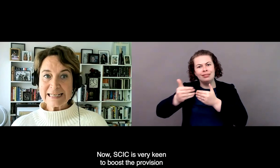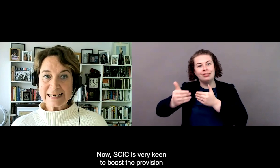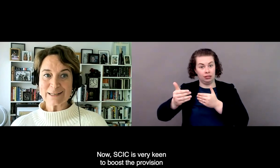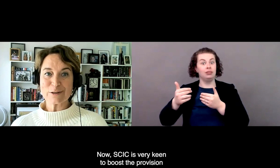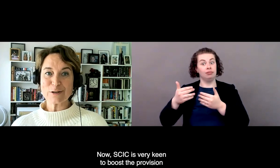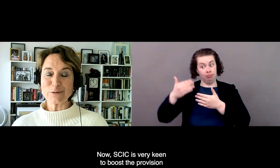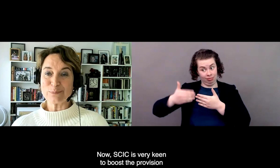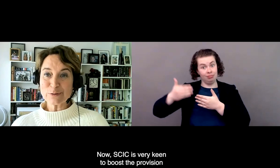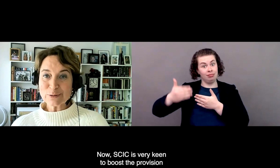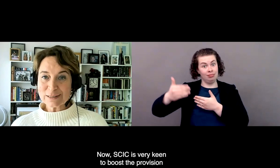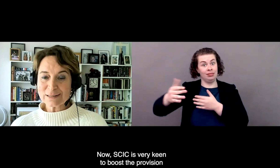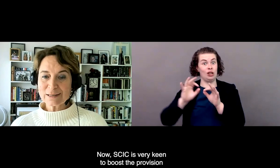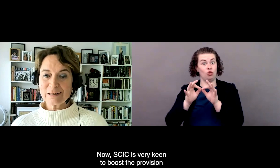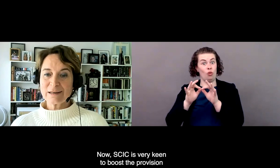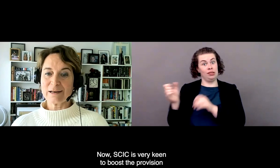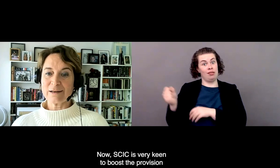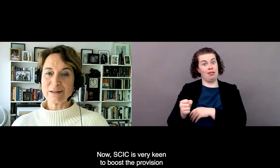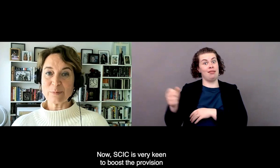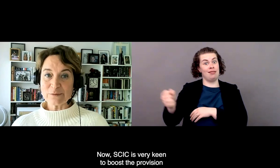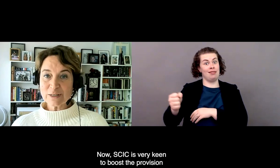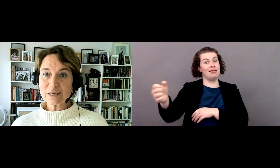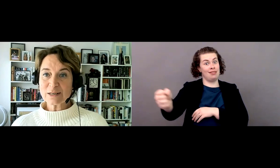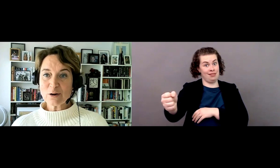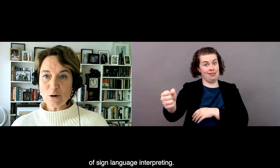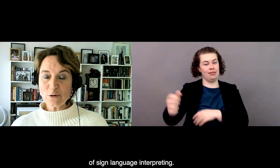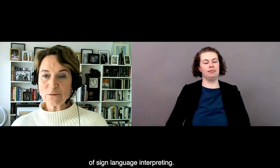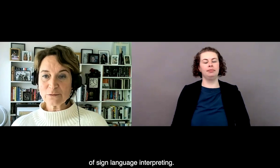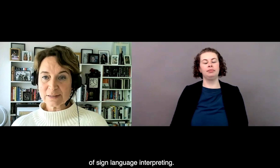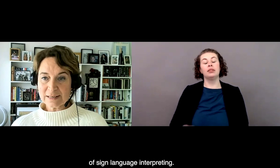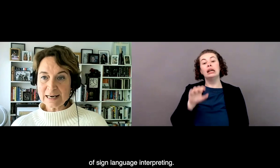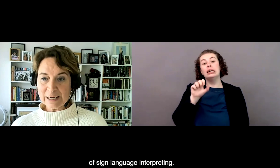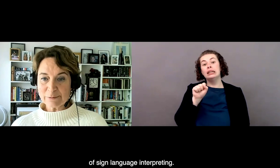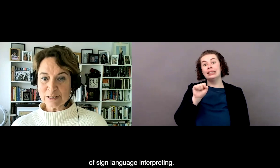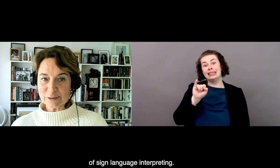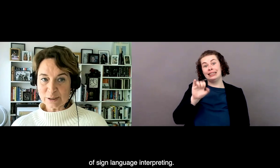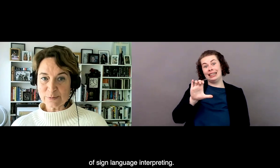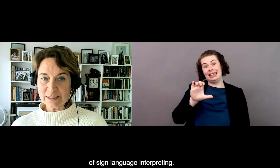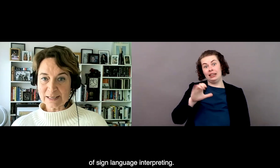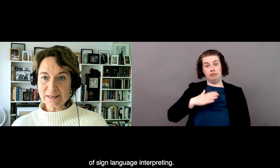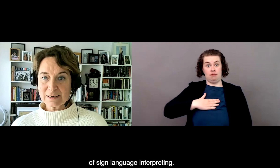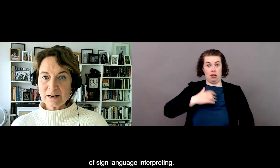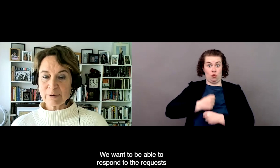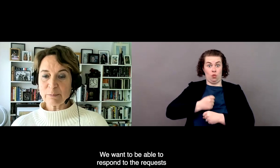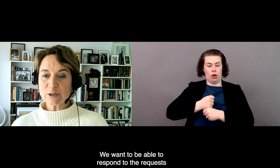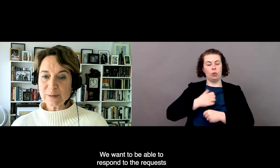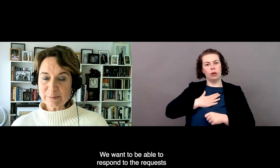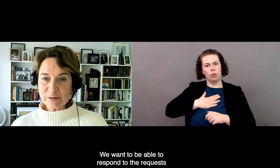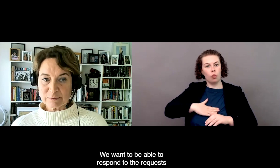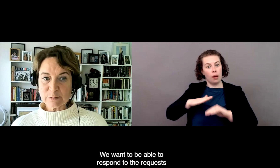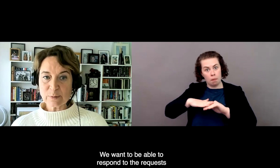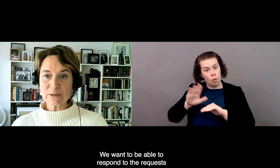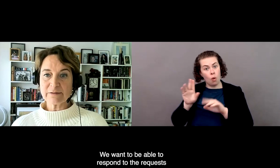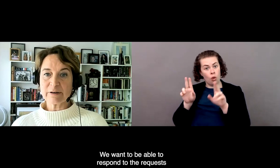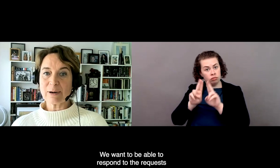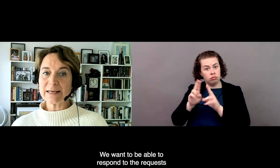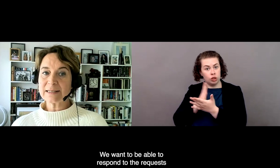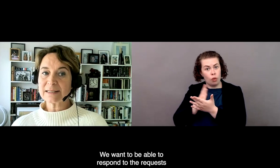keen to boost the provision of sign language interpreting. We want to be able to respond to the requests,